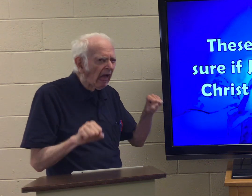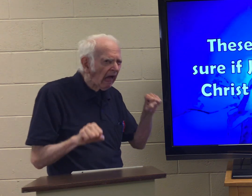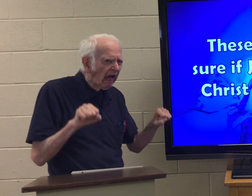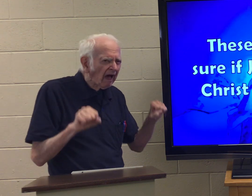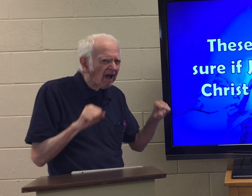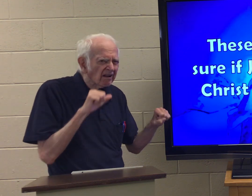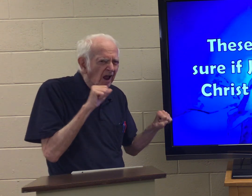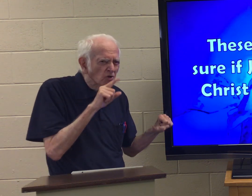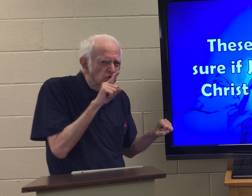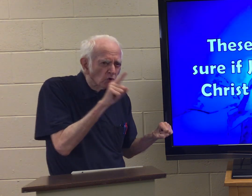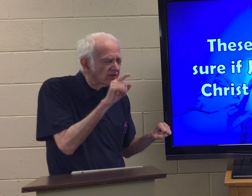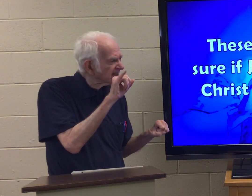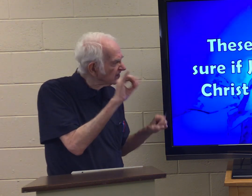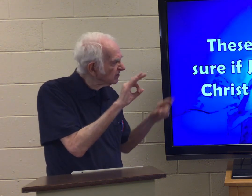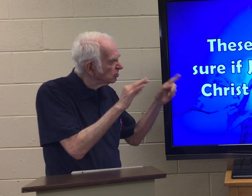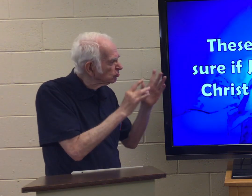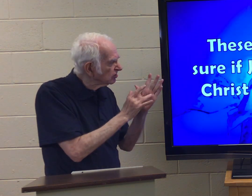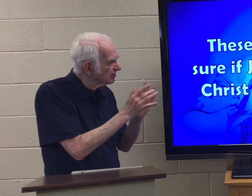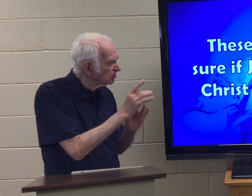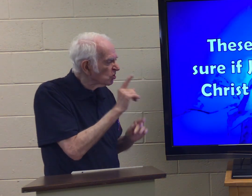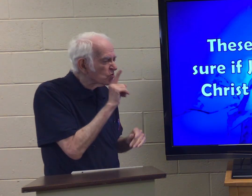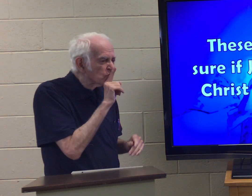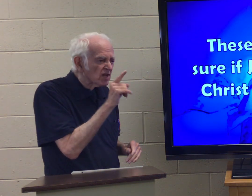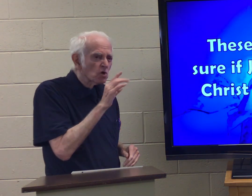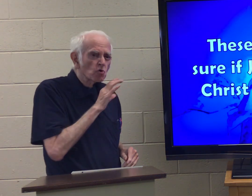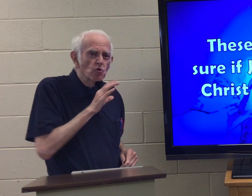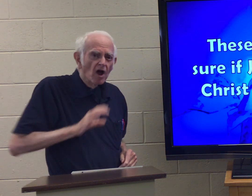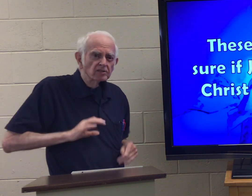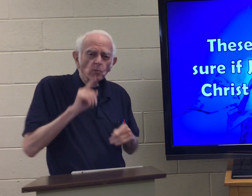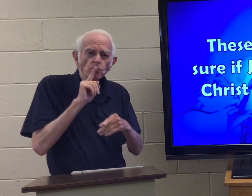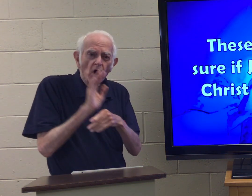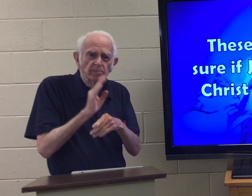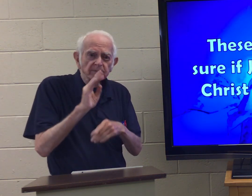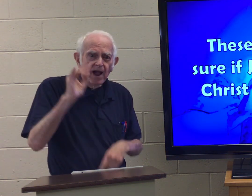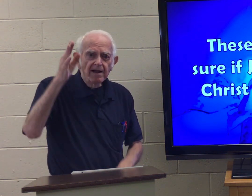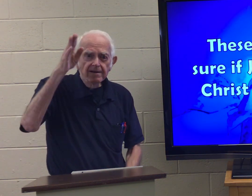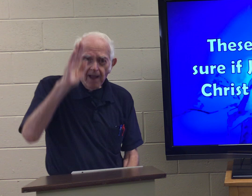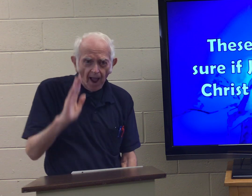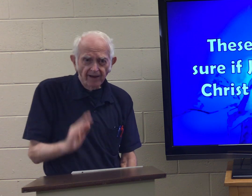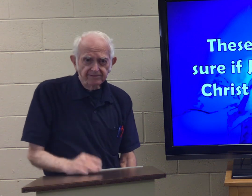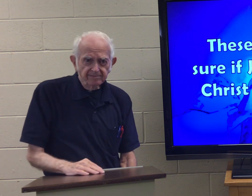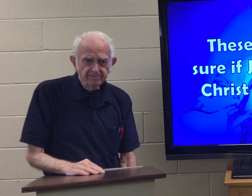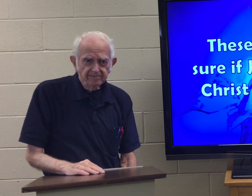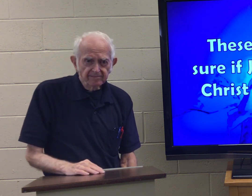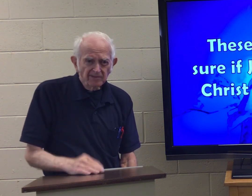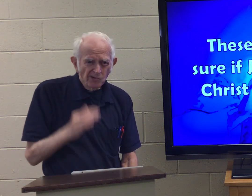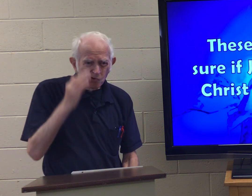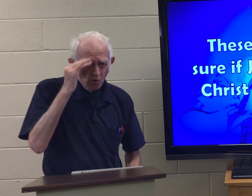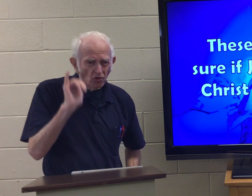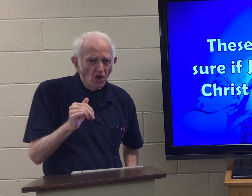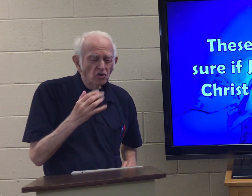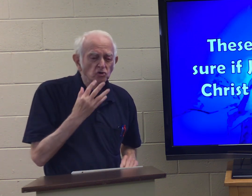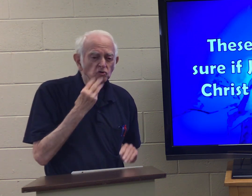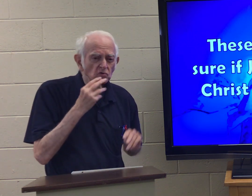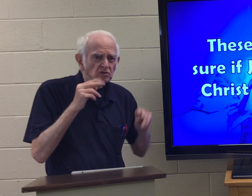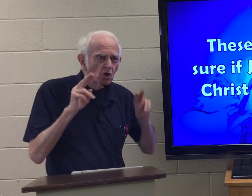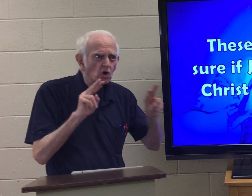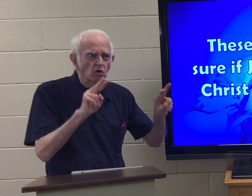These people were not sure if Jesus really was the Christ promised by God. You know, the Jews